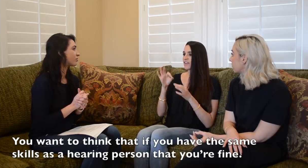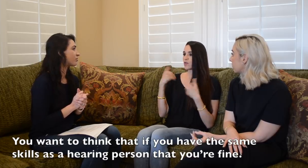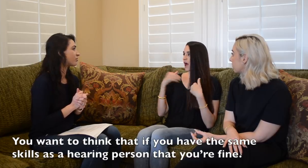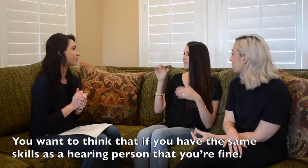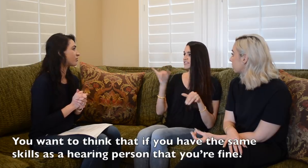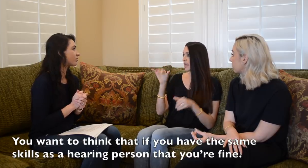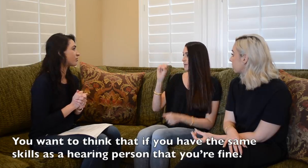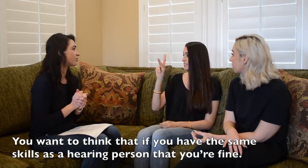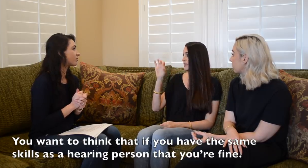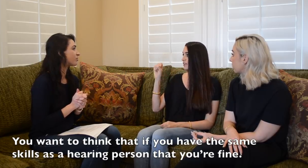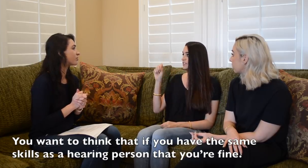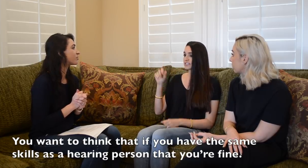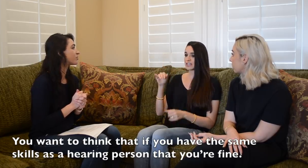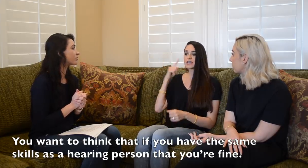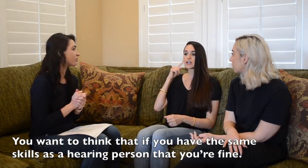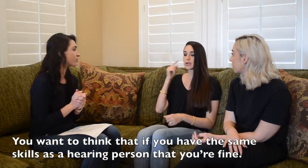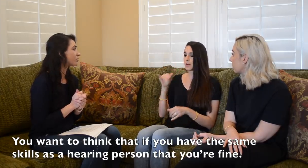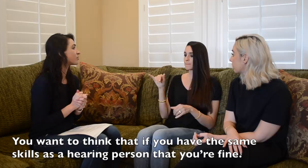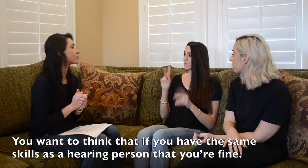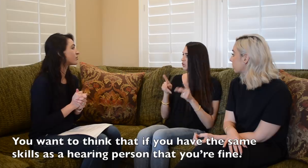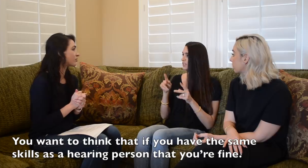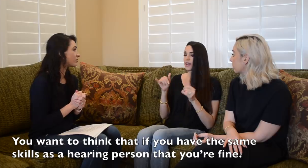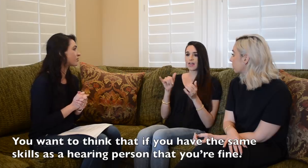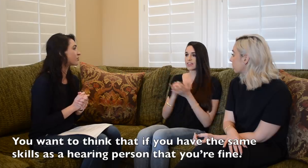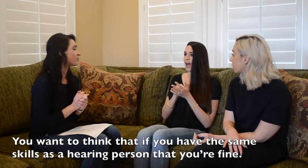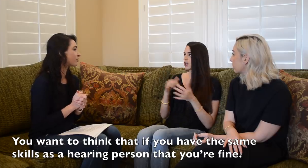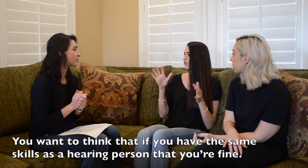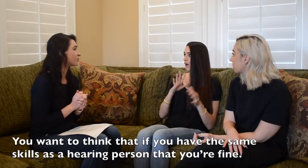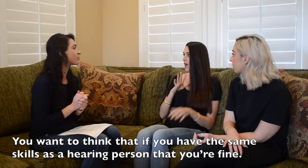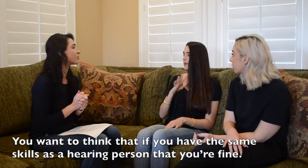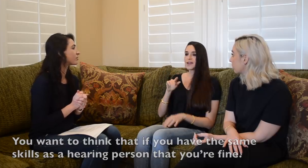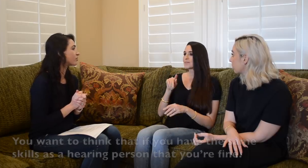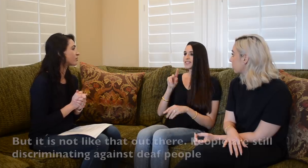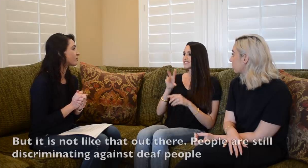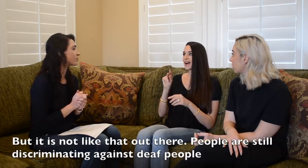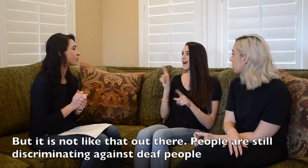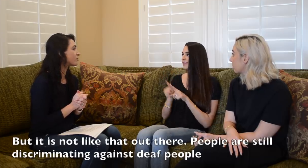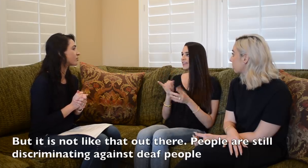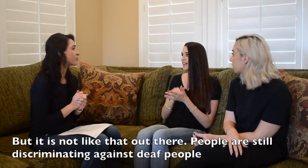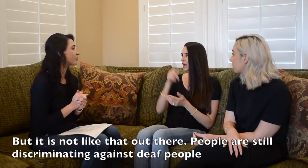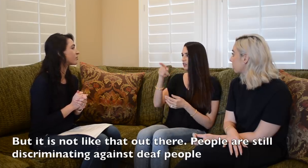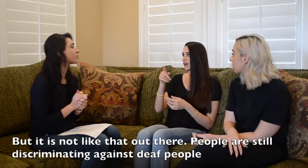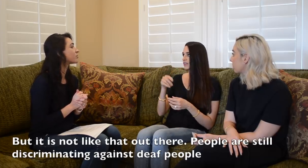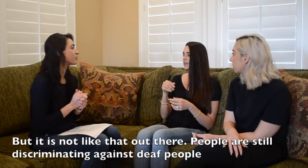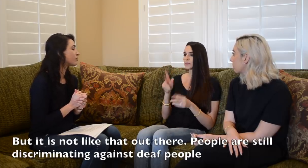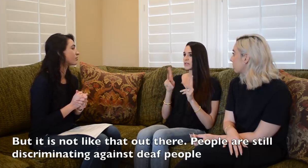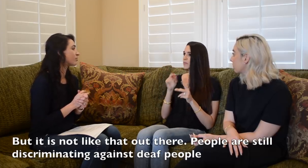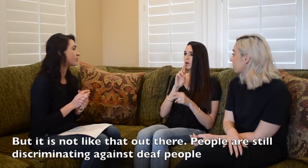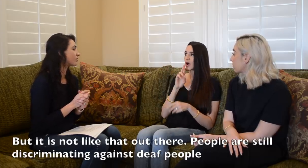you have the same skills as a hearing person, that you're fine. But it's not like that out there. Like, people